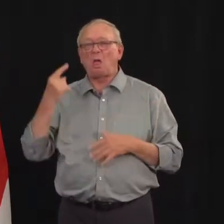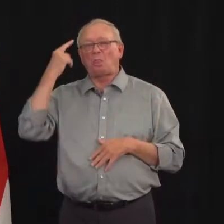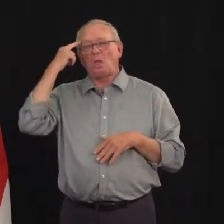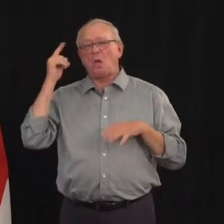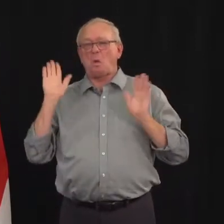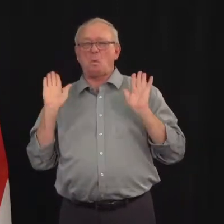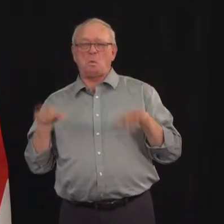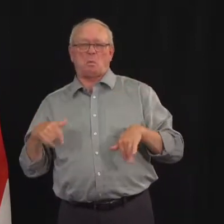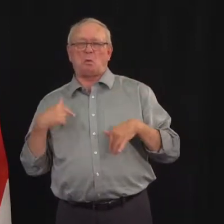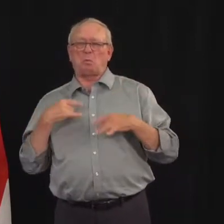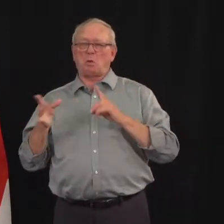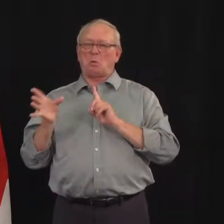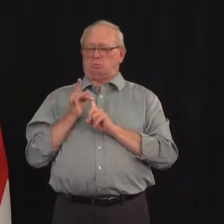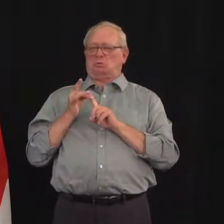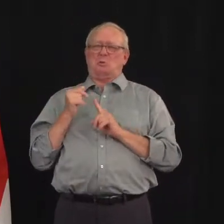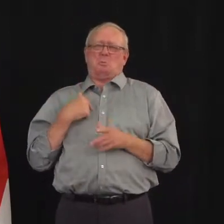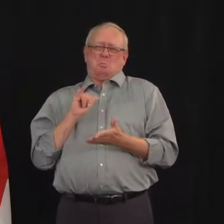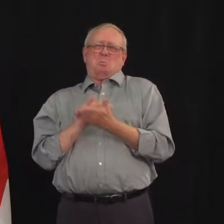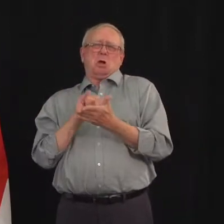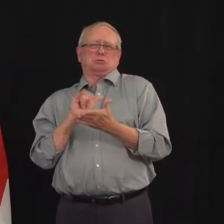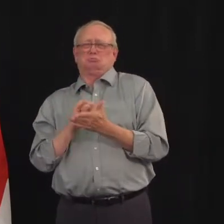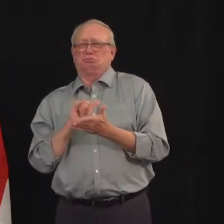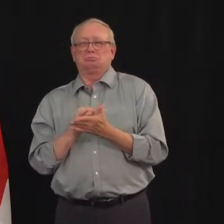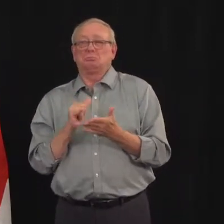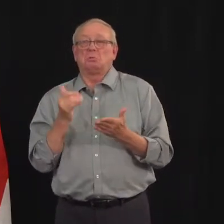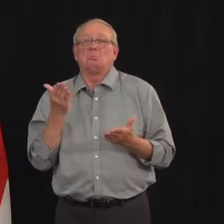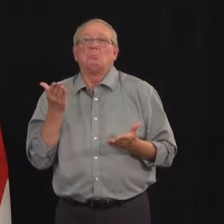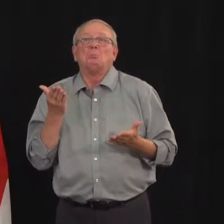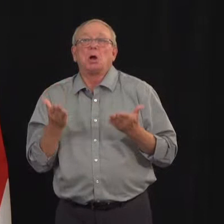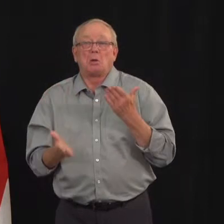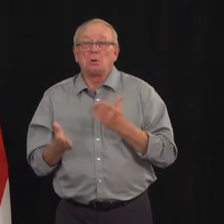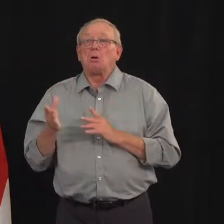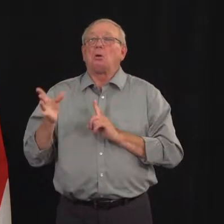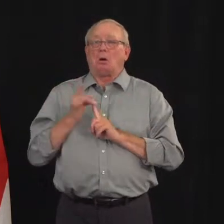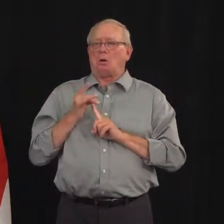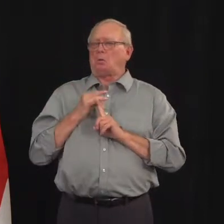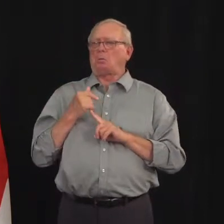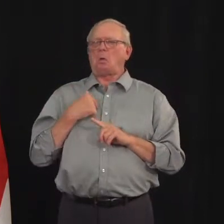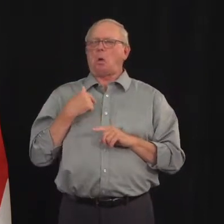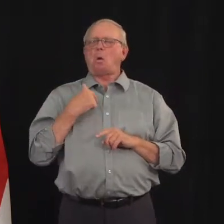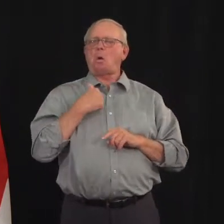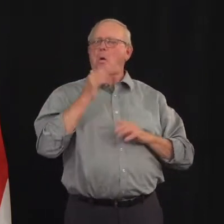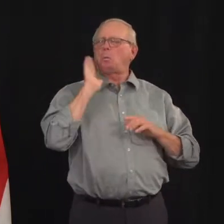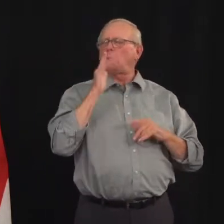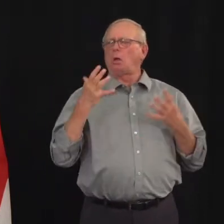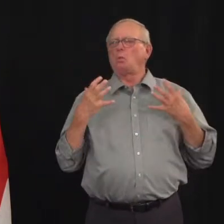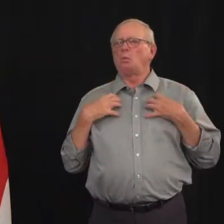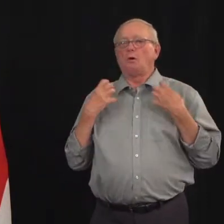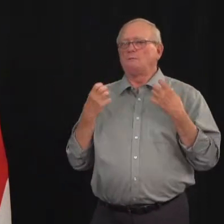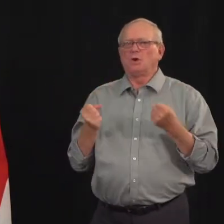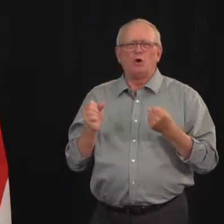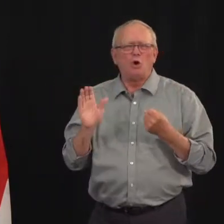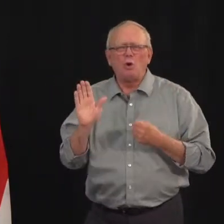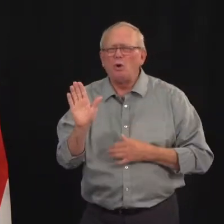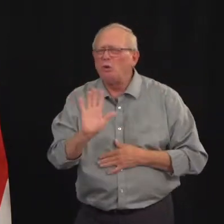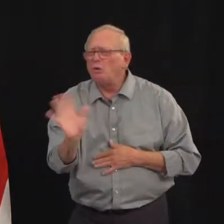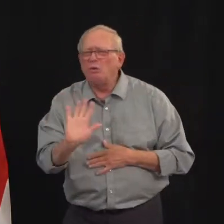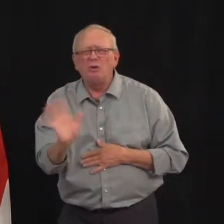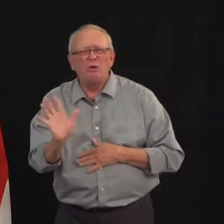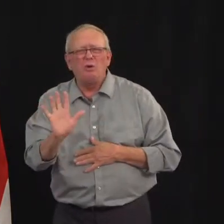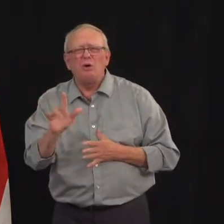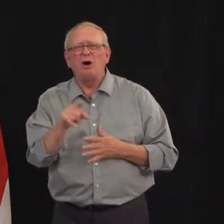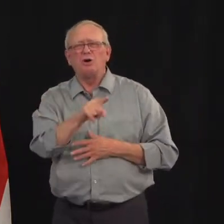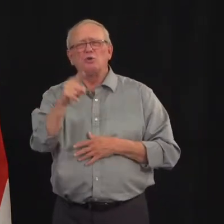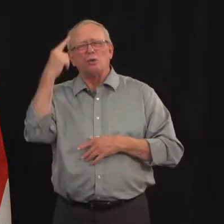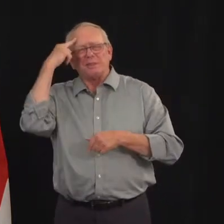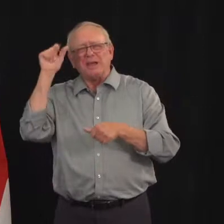all that matters is that we will personally recover, we let one another down. And that's not how Albertans are. We have shown